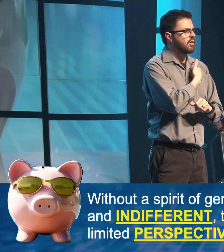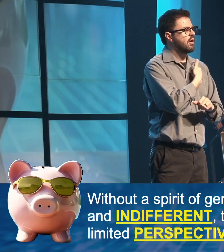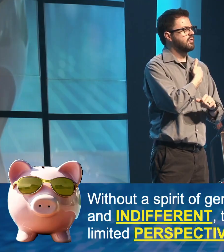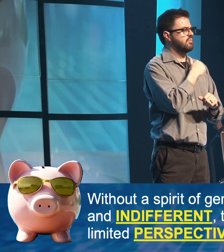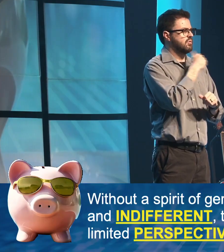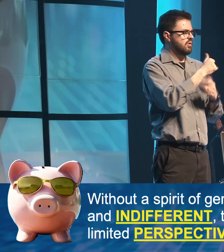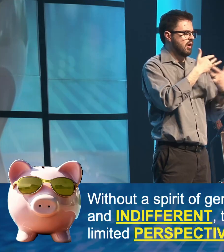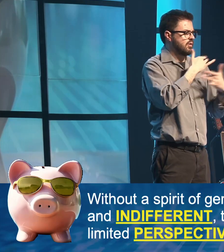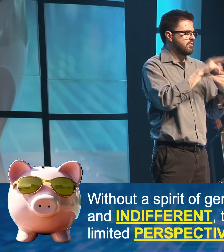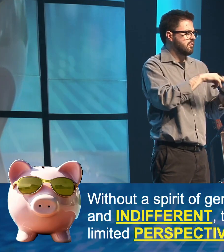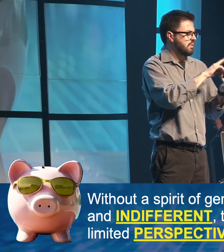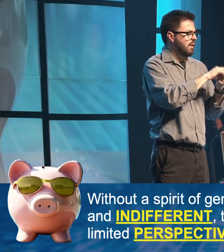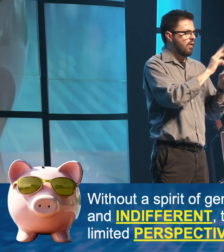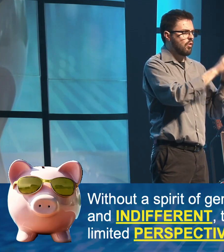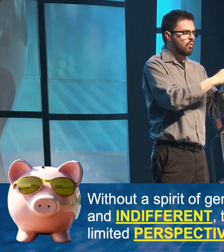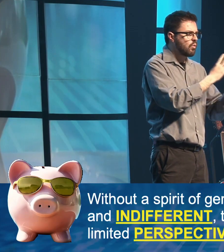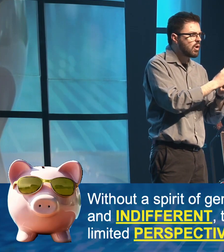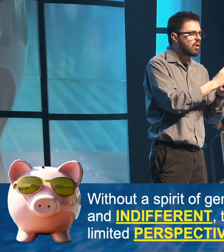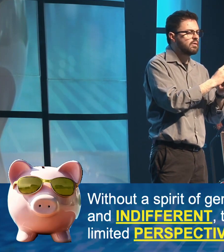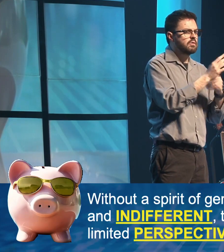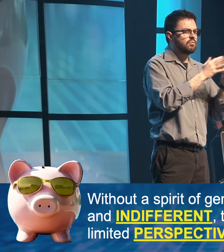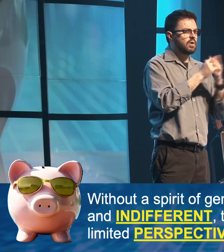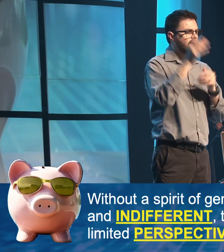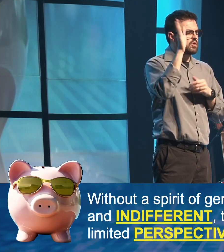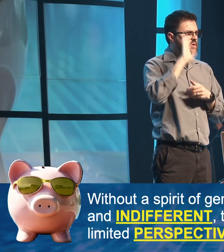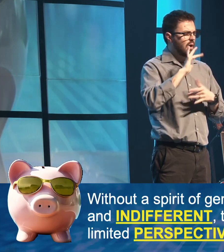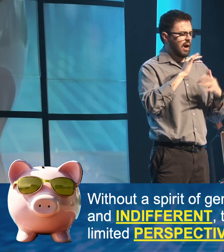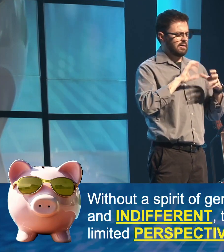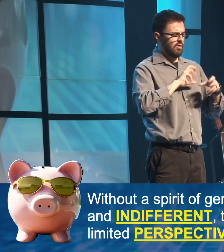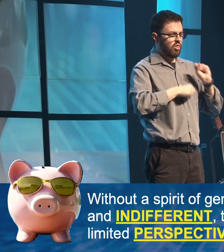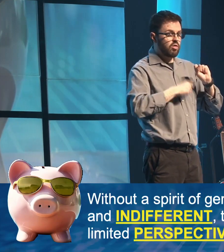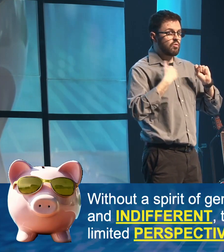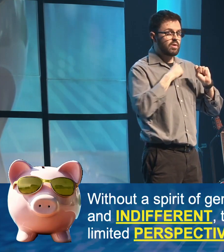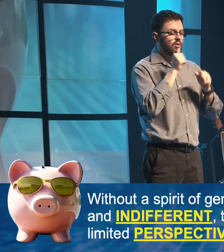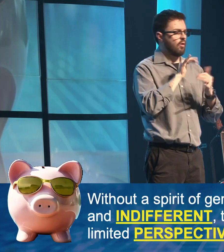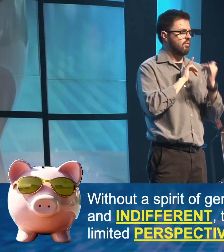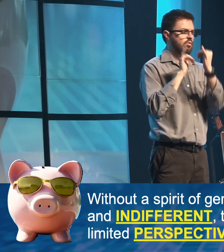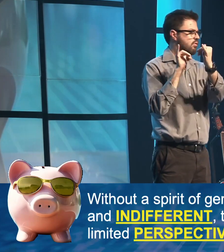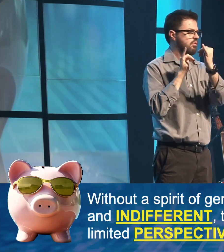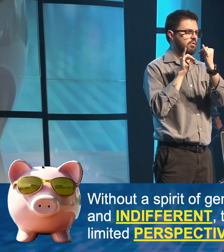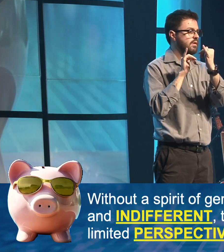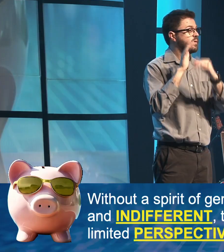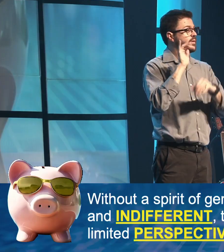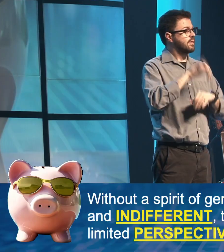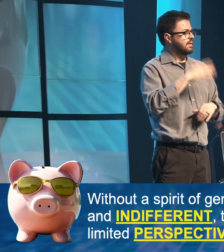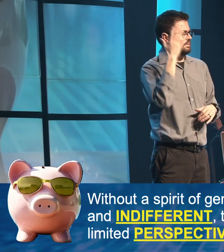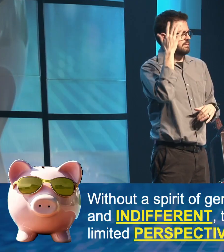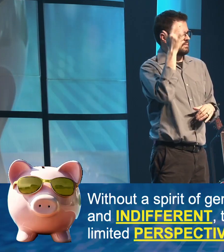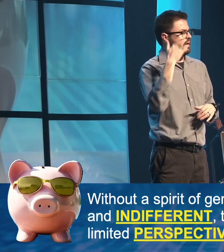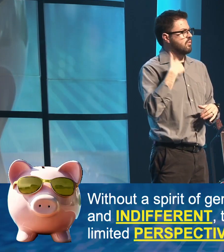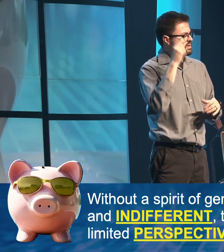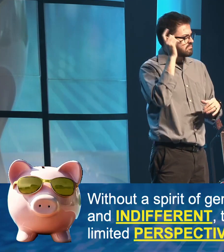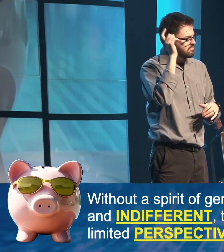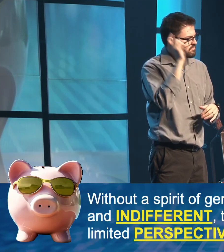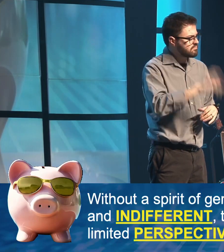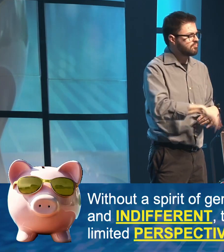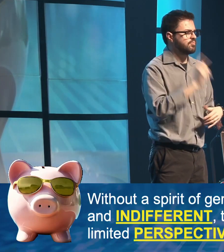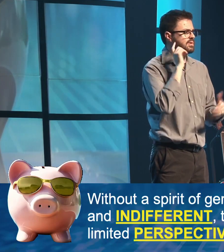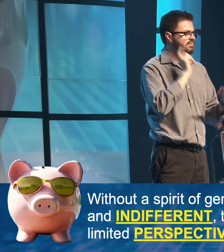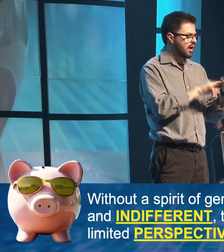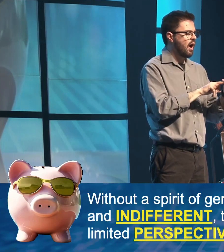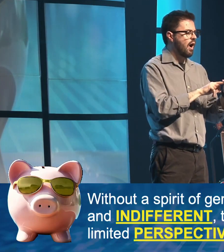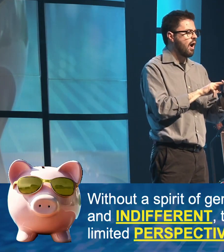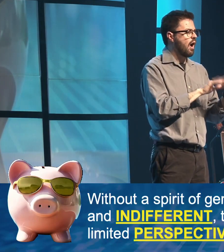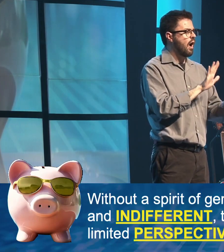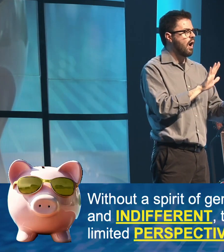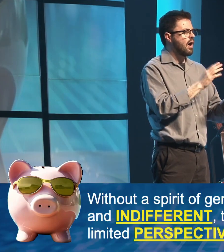the things that break the heart of God. And that's why it's super important that we recognize this value of generosity